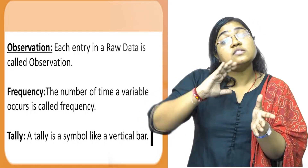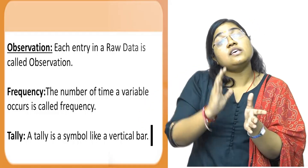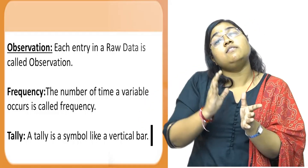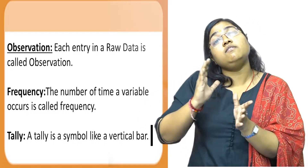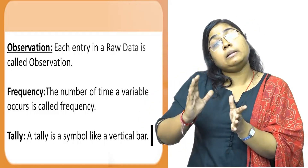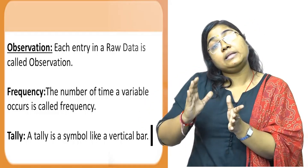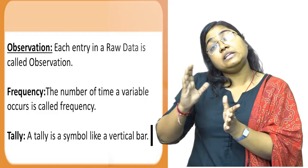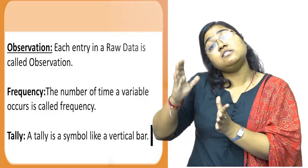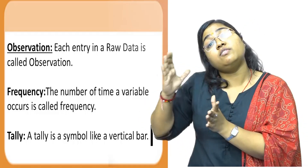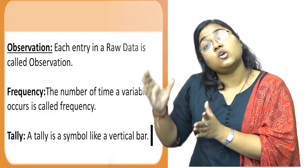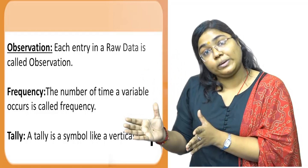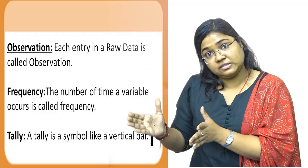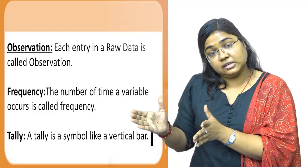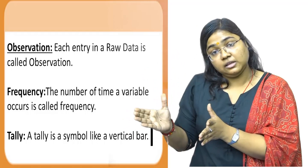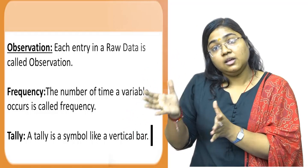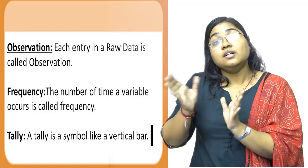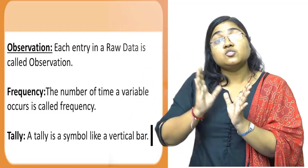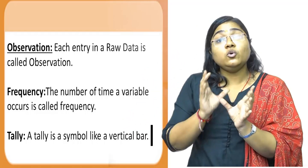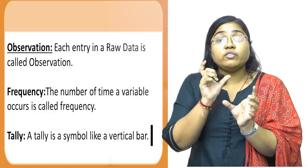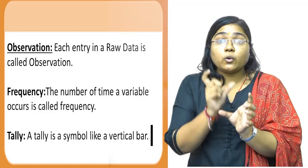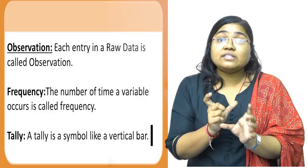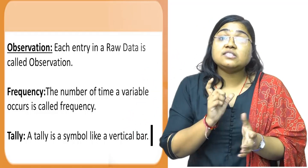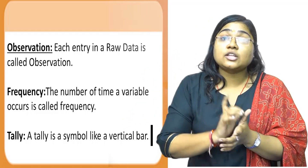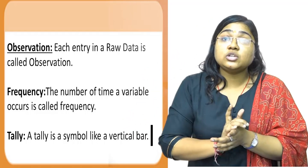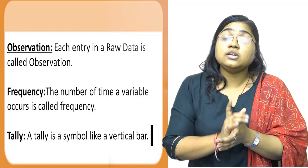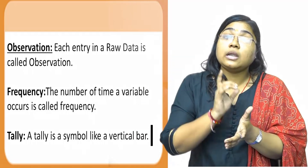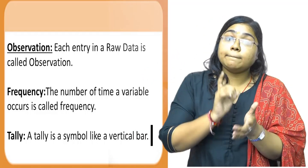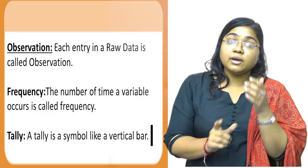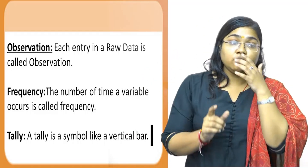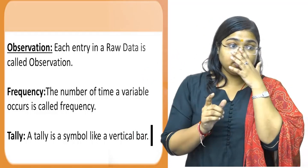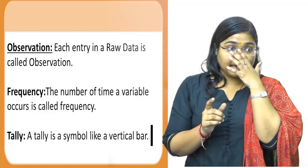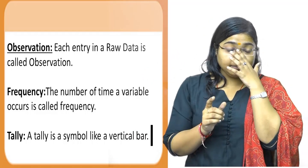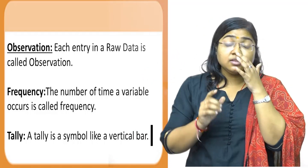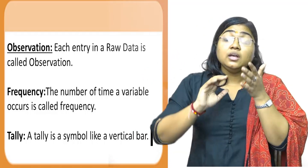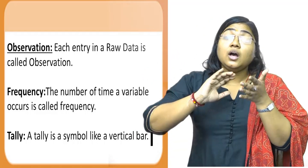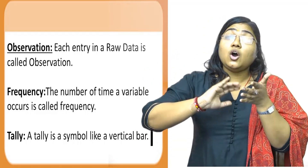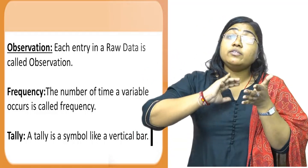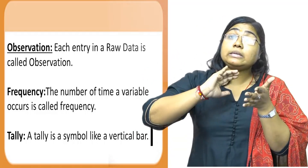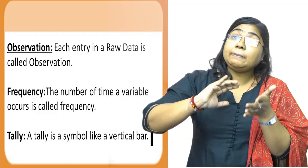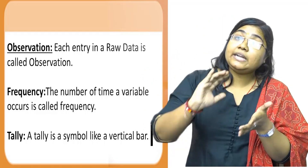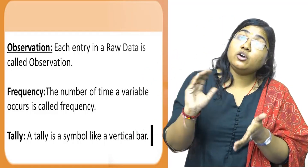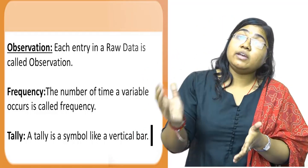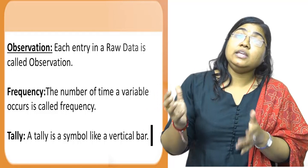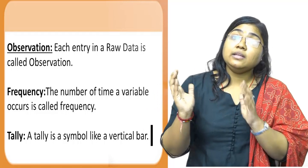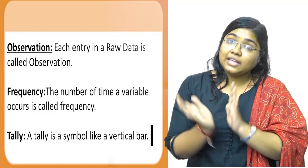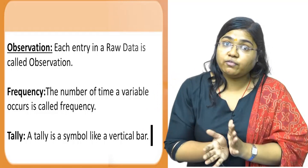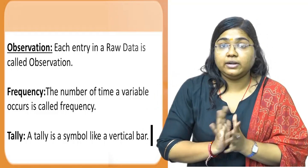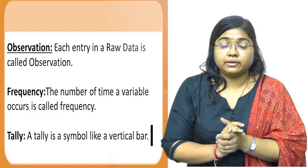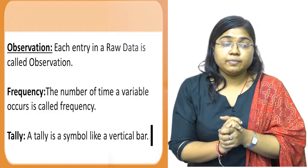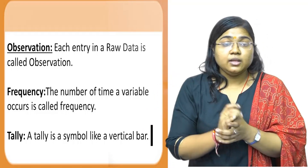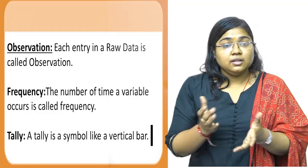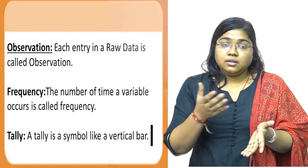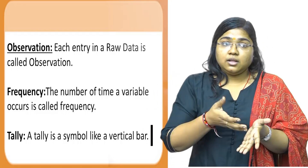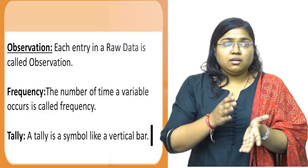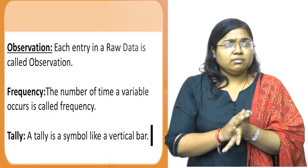7. So 7 will be this frequency. So frequency is actually the number of times of a repeating of any